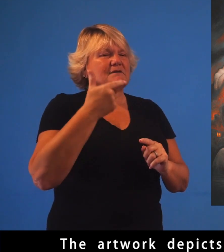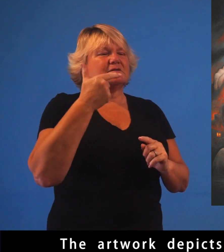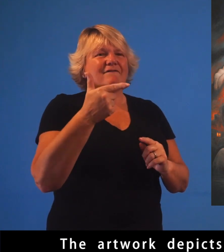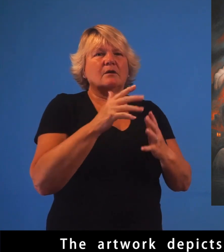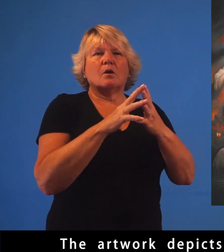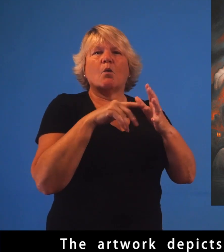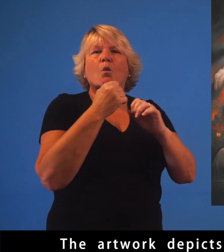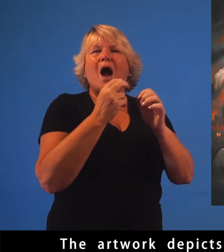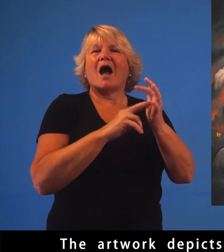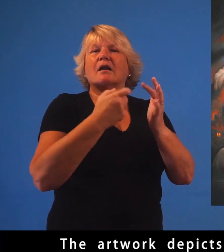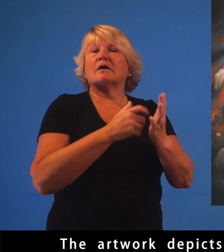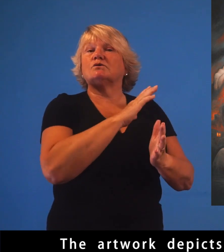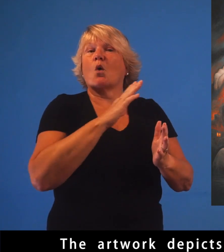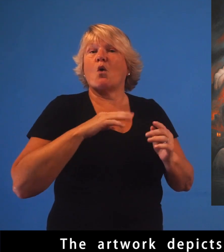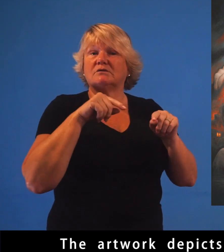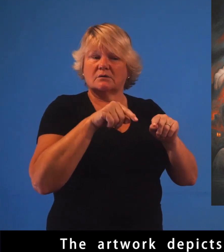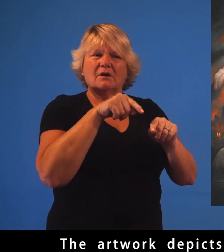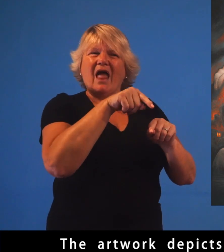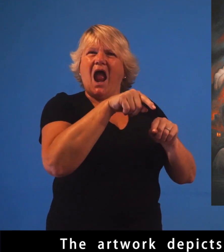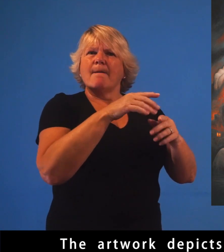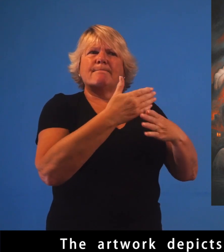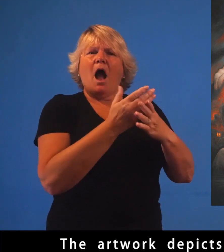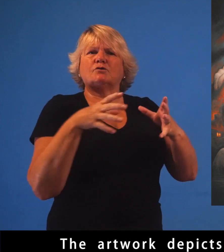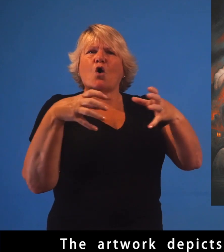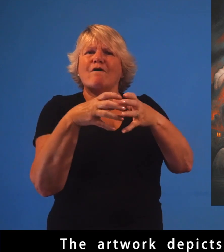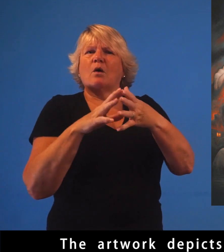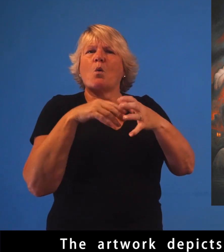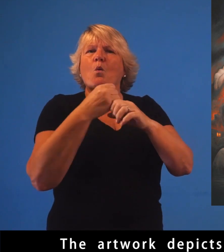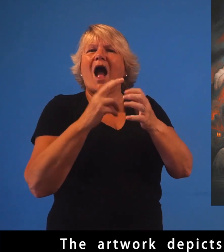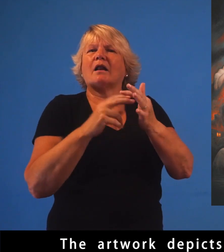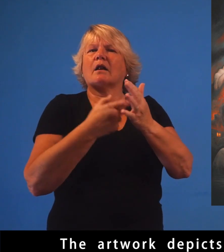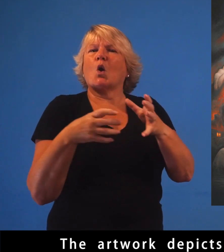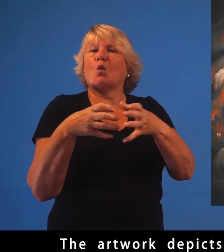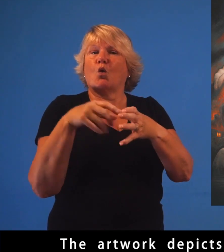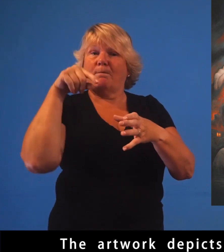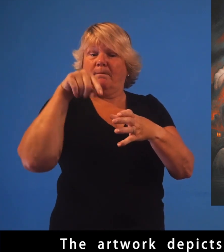The artwork depicts 7 Wagner soldiers, part of the Wagner Group,